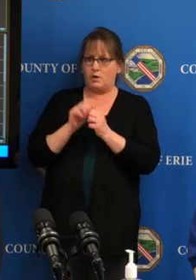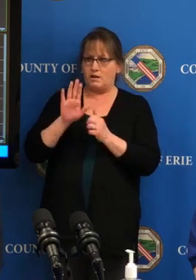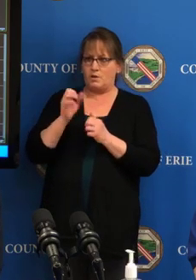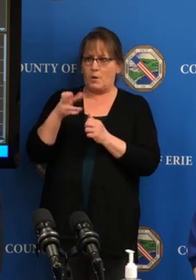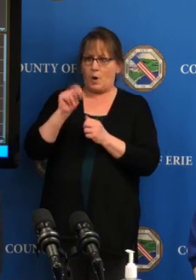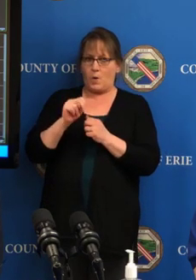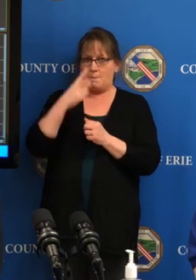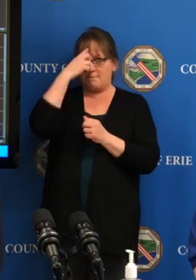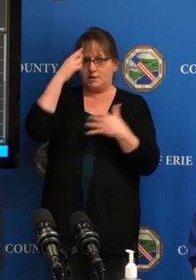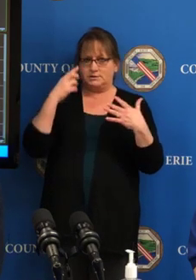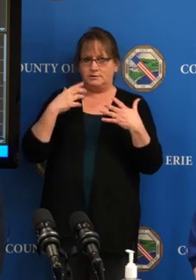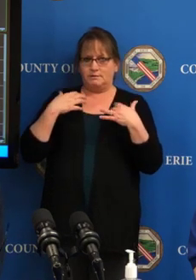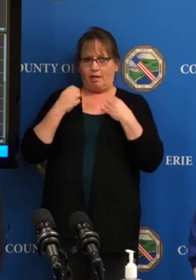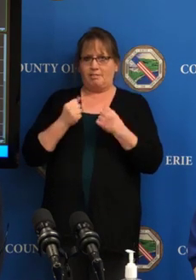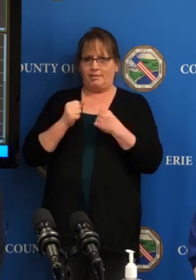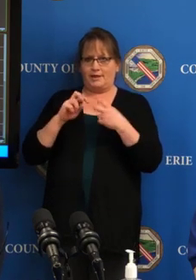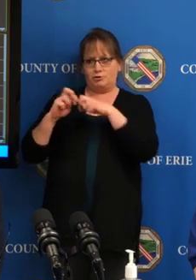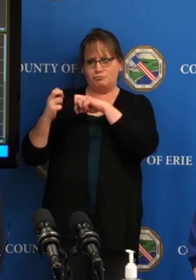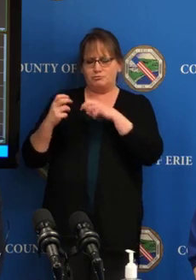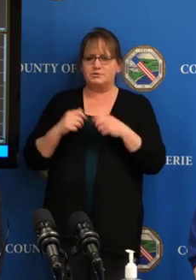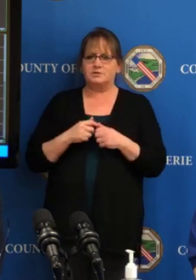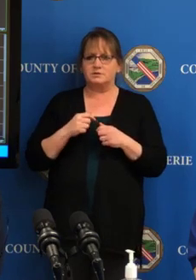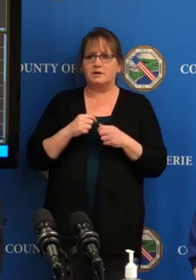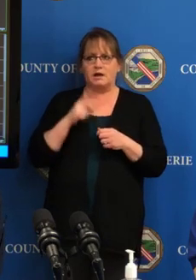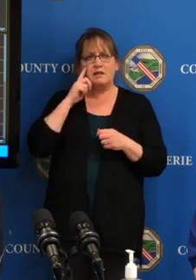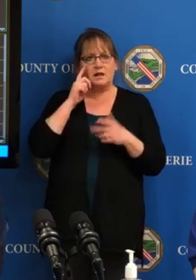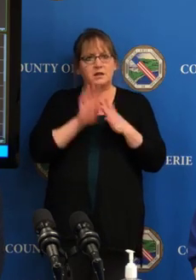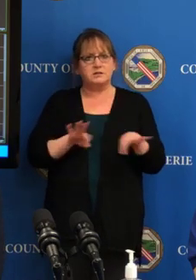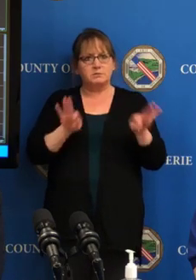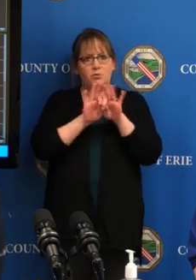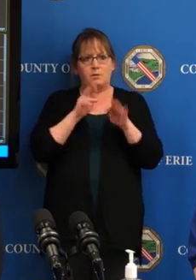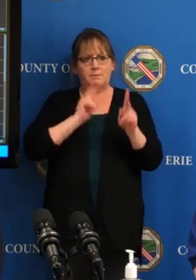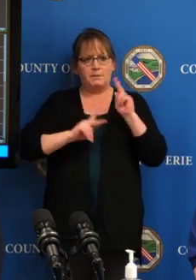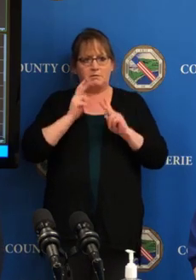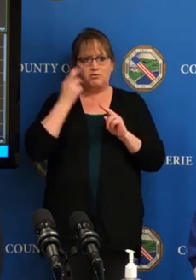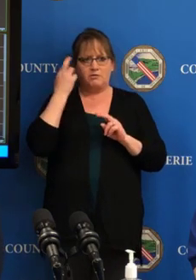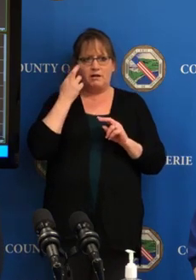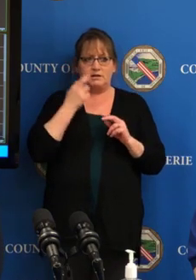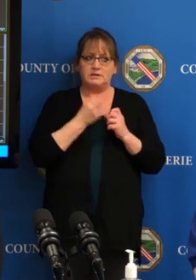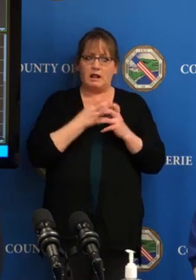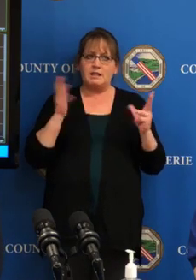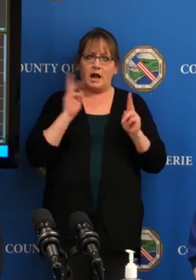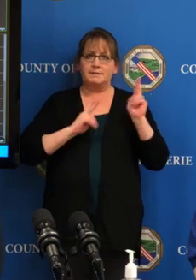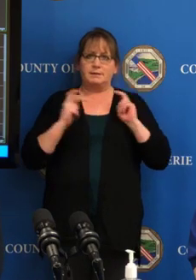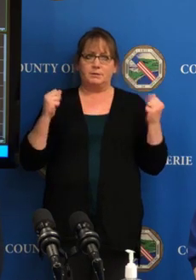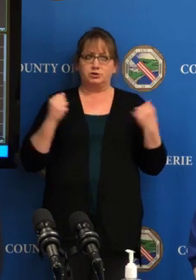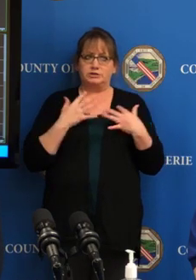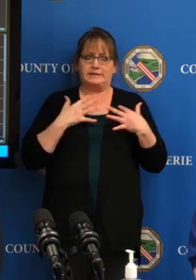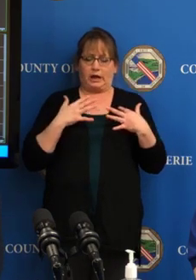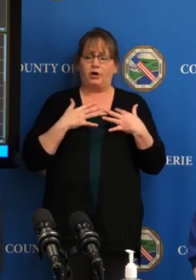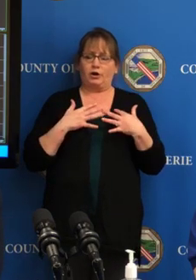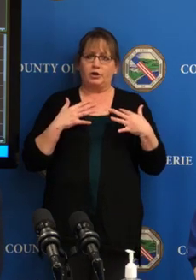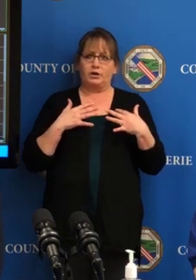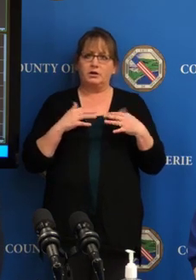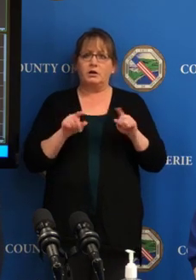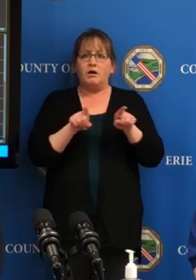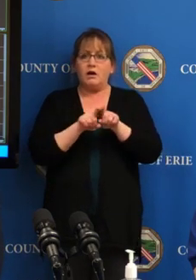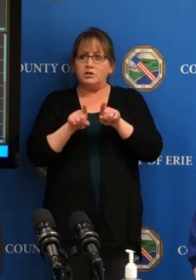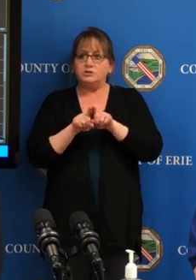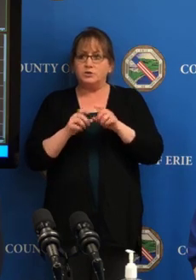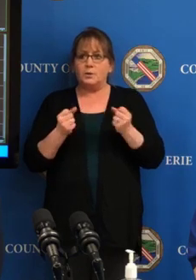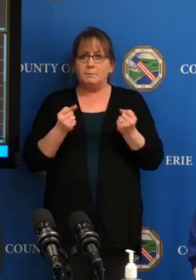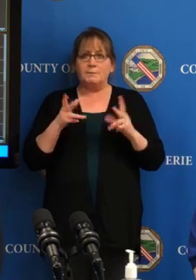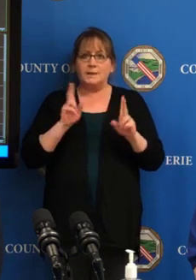mental wellness issues. And I think it's important for people to realize that a lot of people are scared out there about COVID-19, but there's also a number